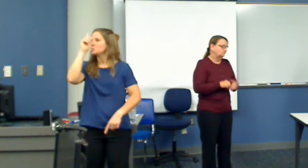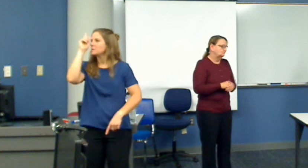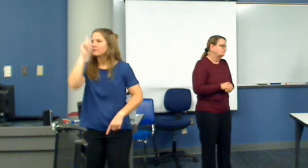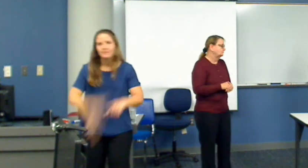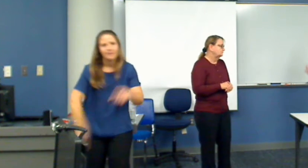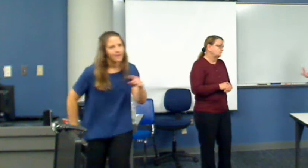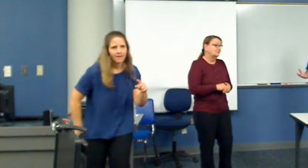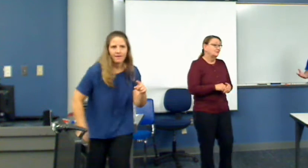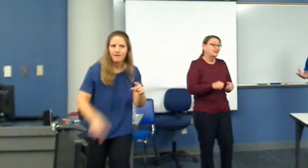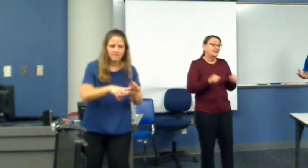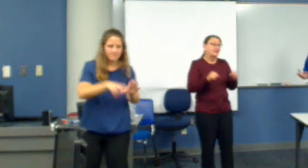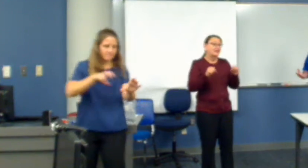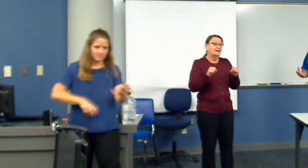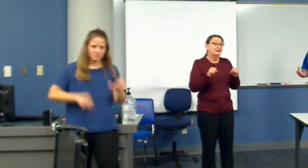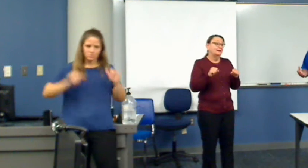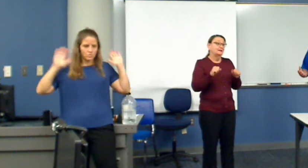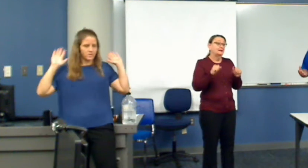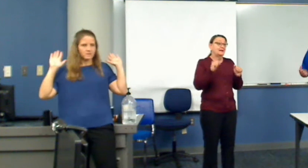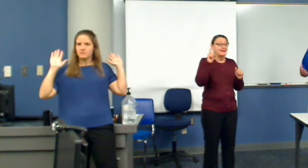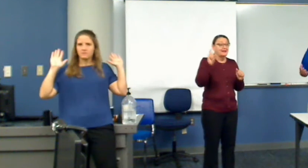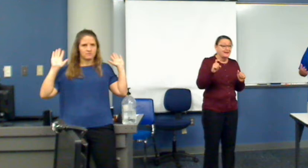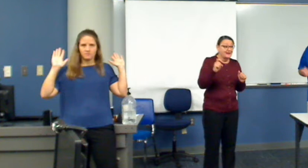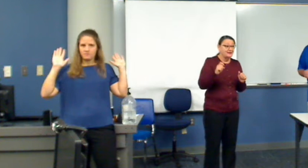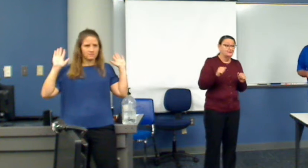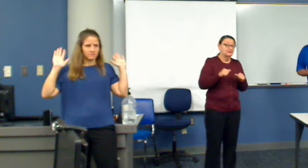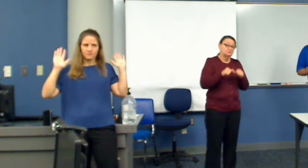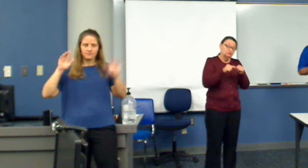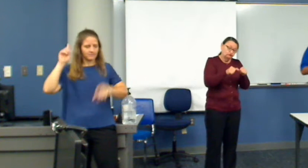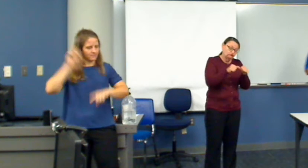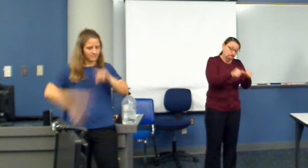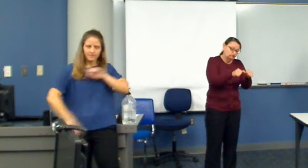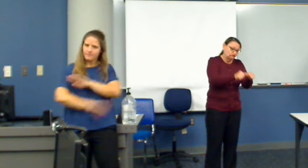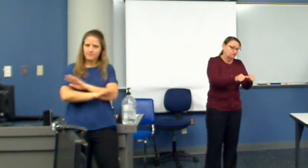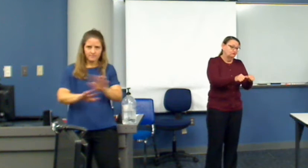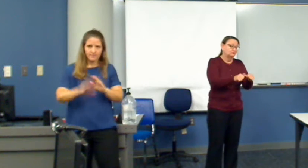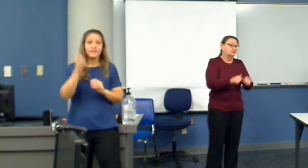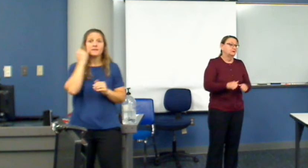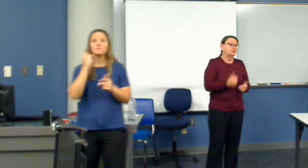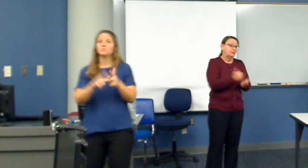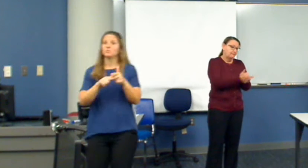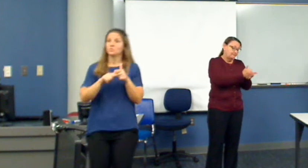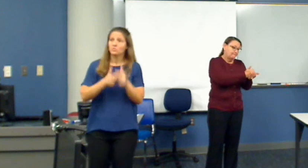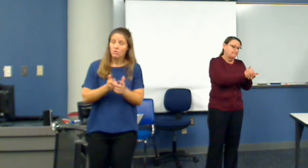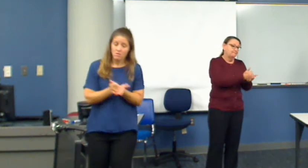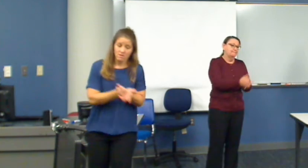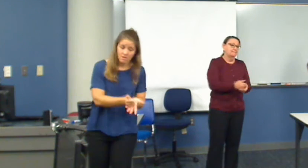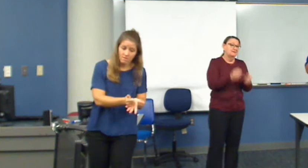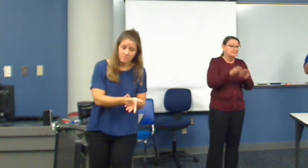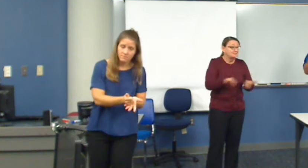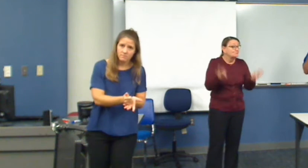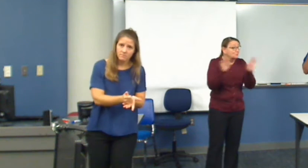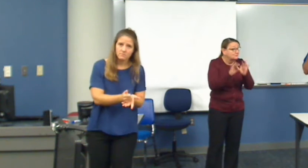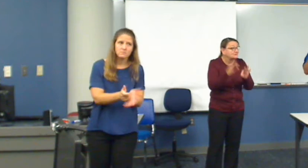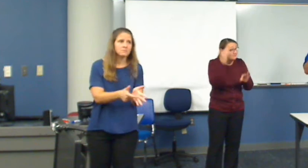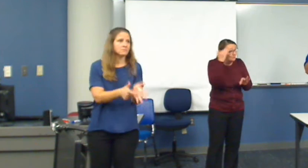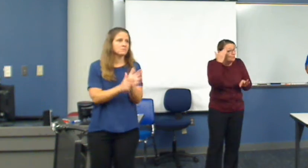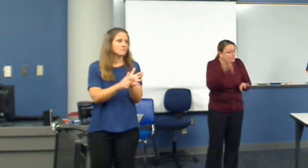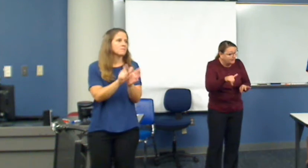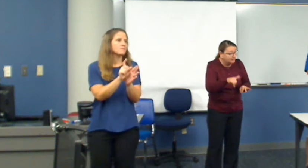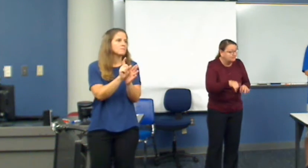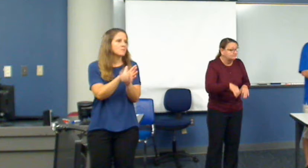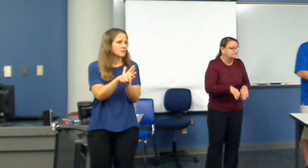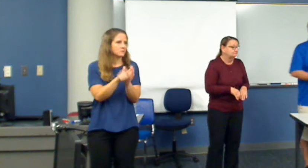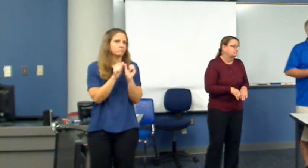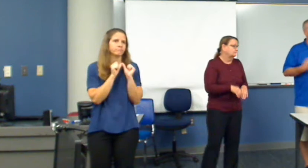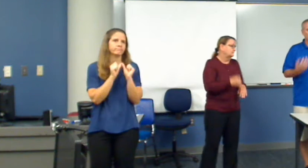care, you have to continue to give care. Okay? So it's really important to know. So, again, if